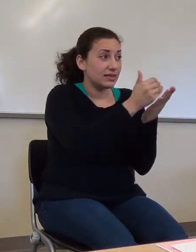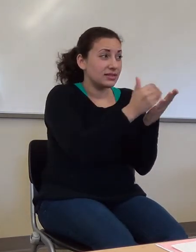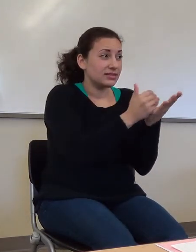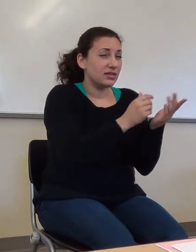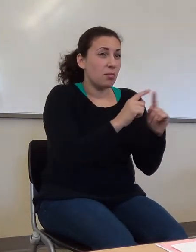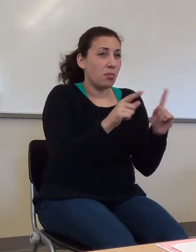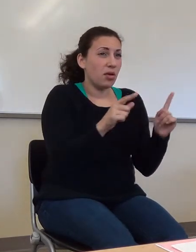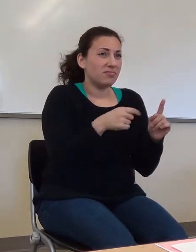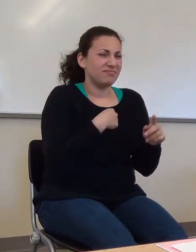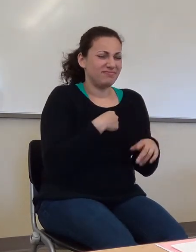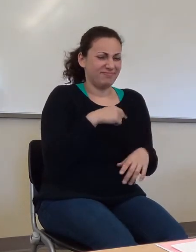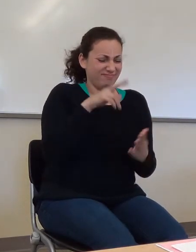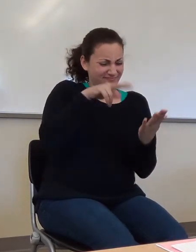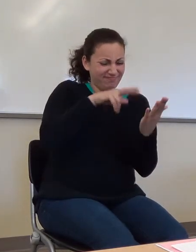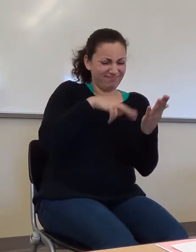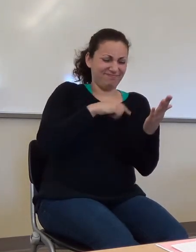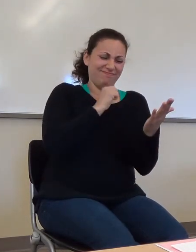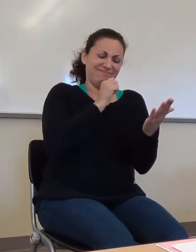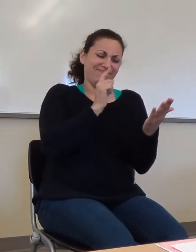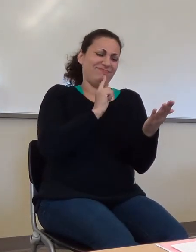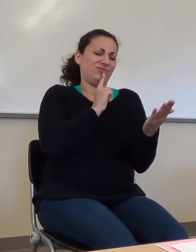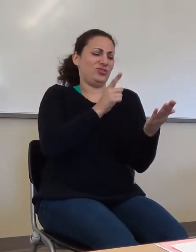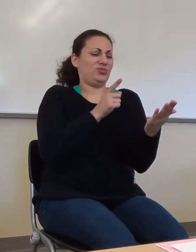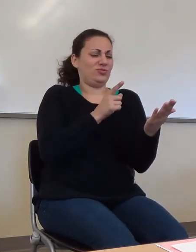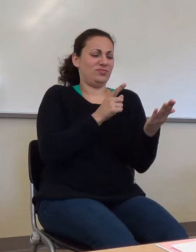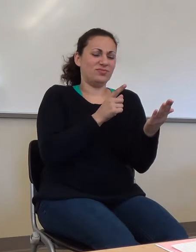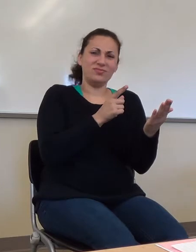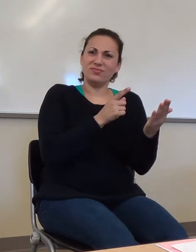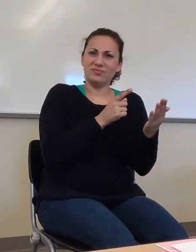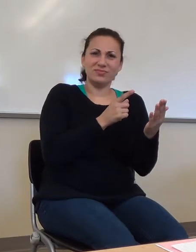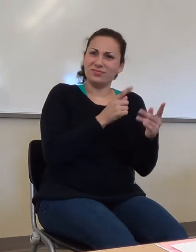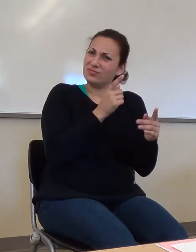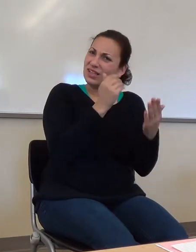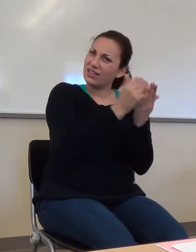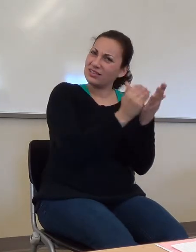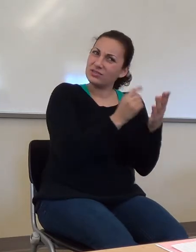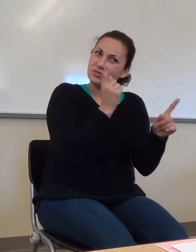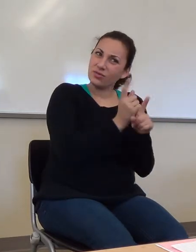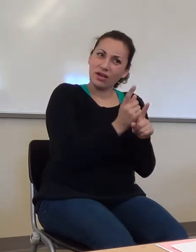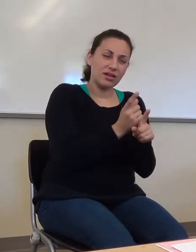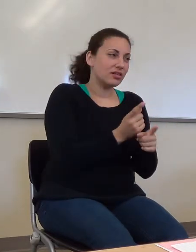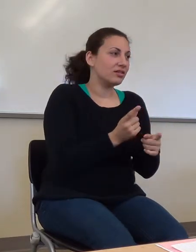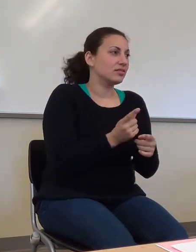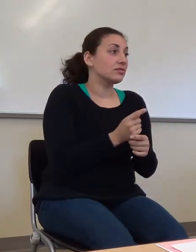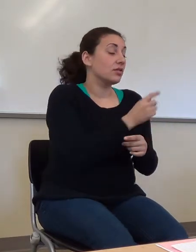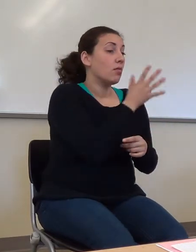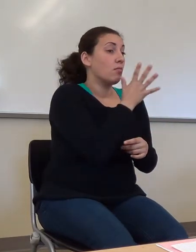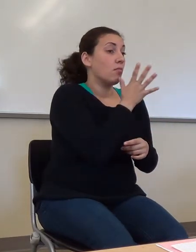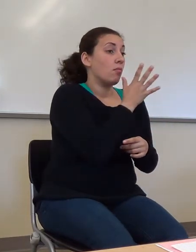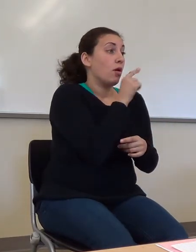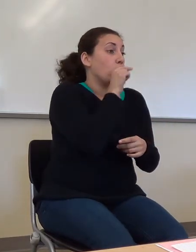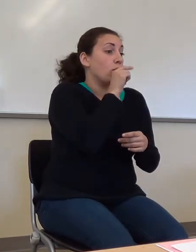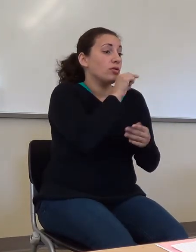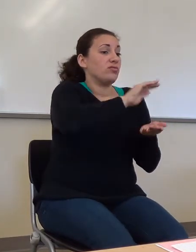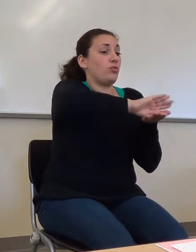their list was, okay, as far as what the paragraph was saying. Mother bird will reject her babies. This goes with this.